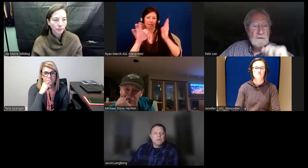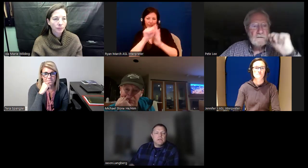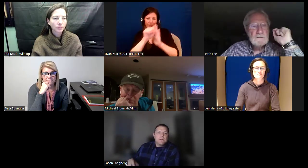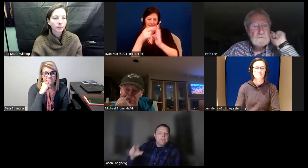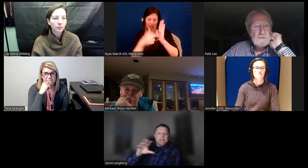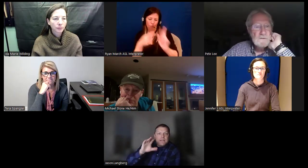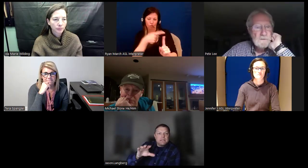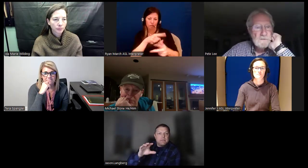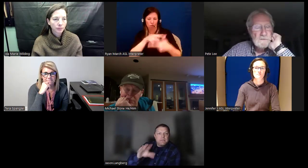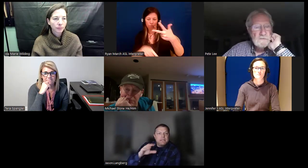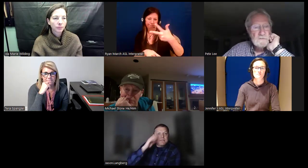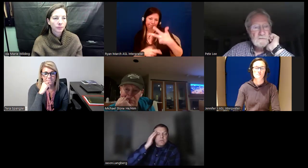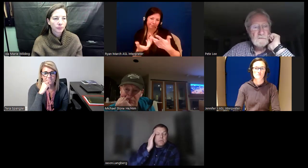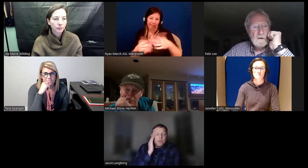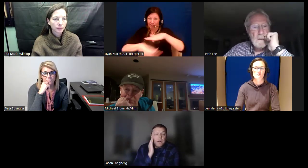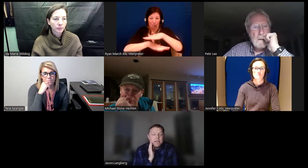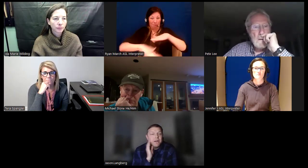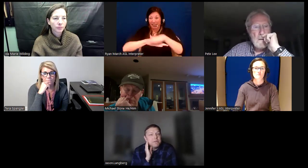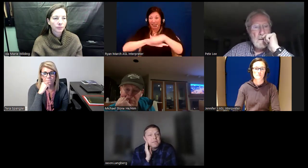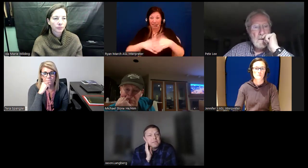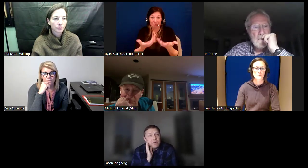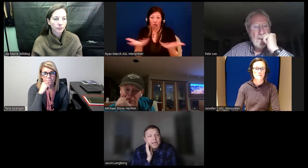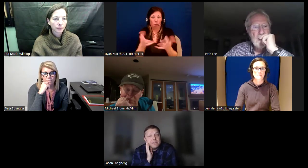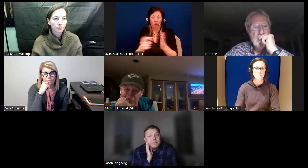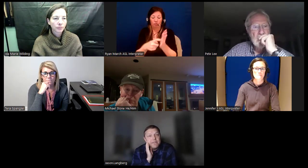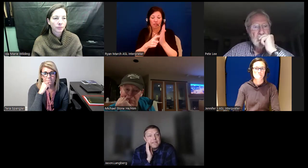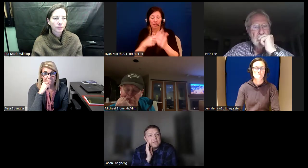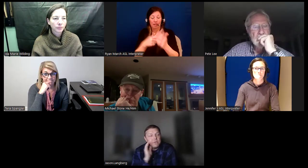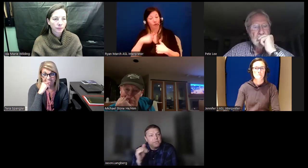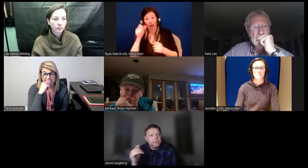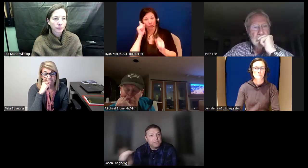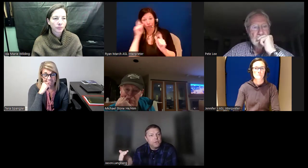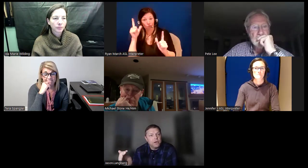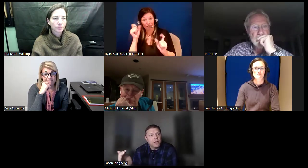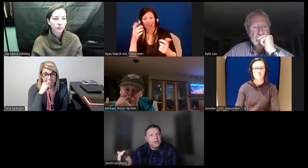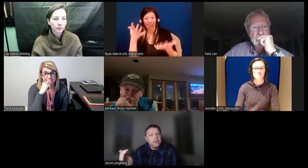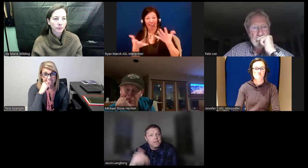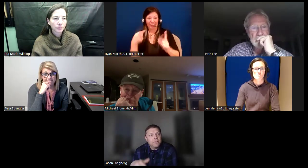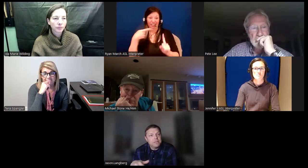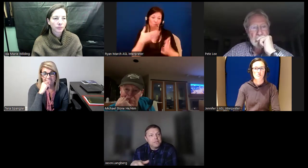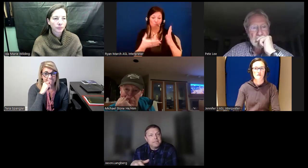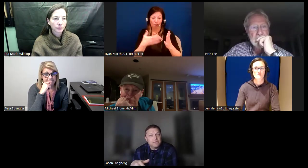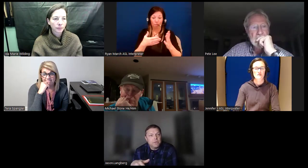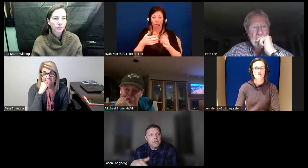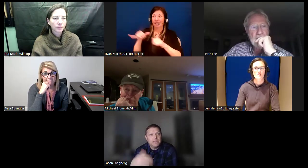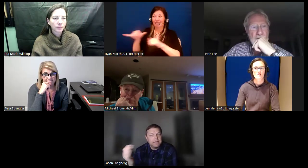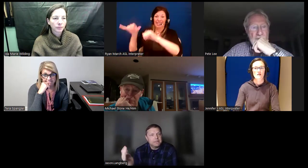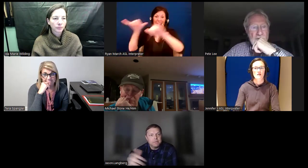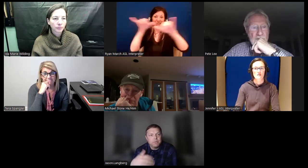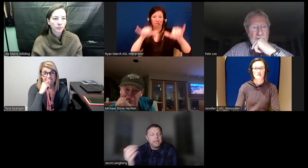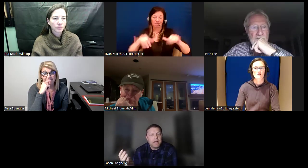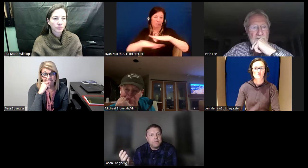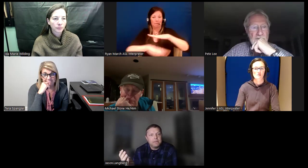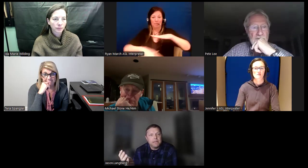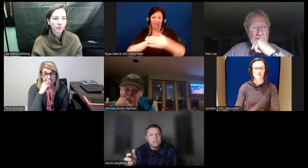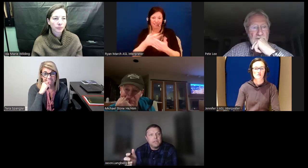So that's the basics of what's required here. I wouldn't be surprised if that's sort of the floor in other states as well. That's some